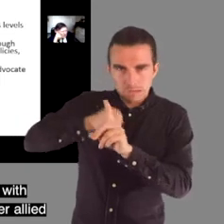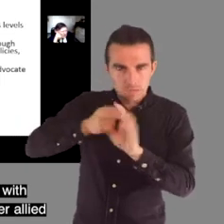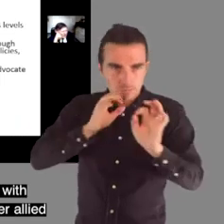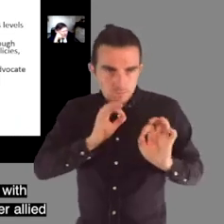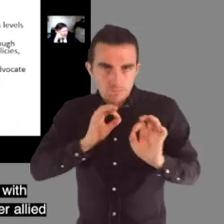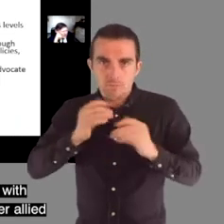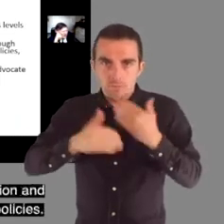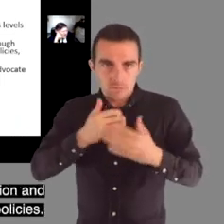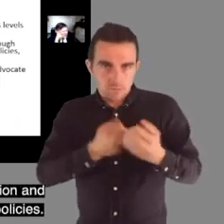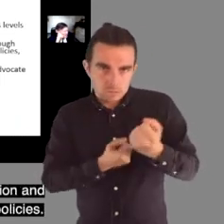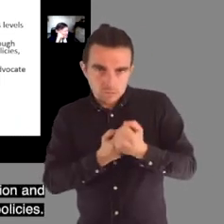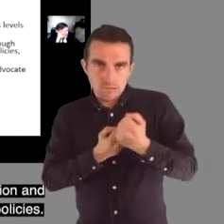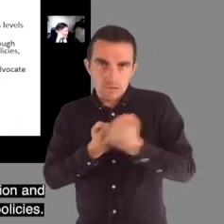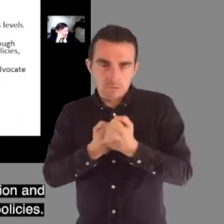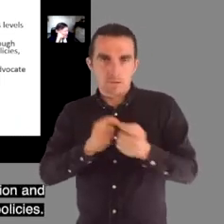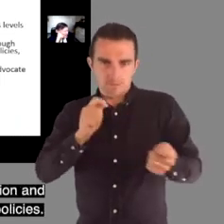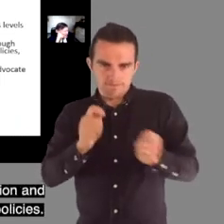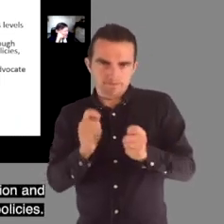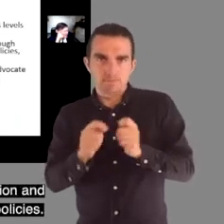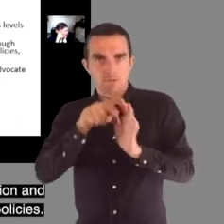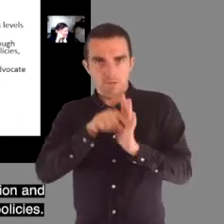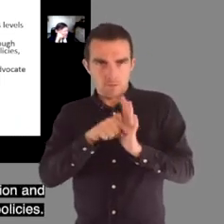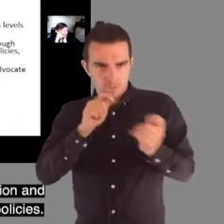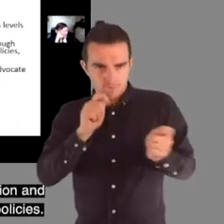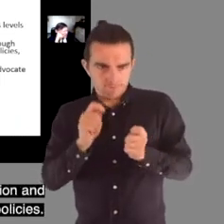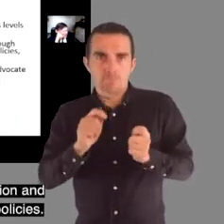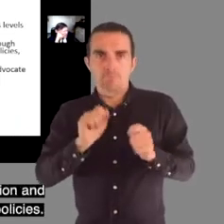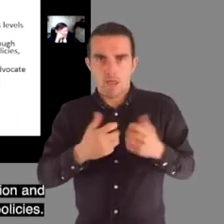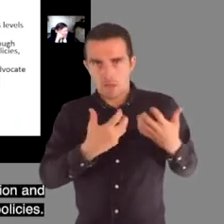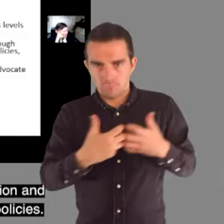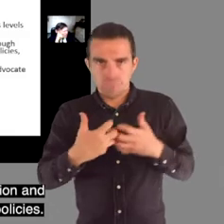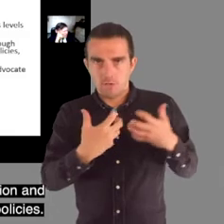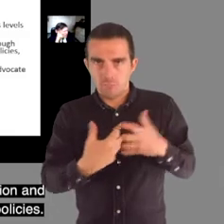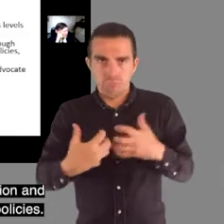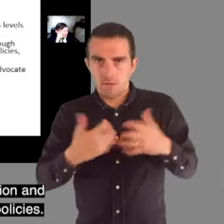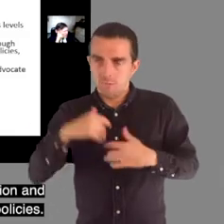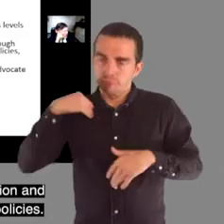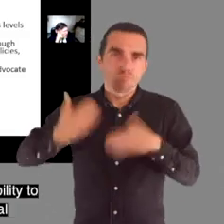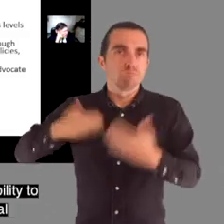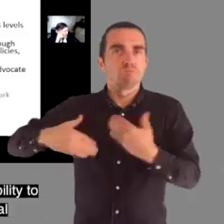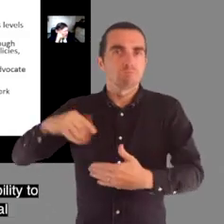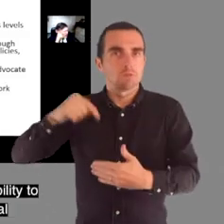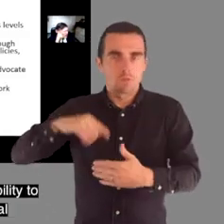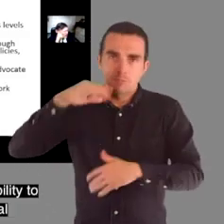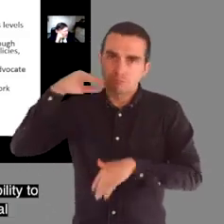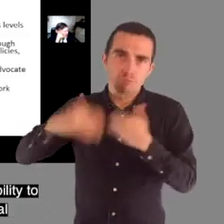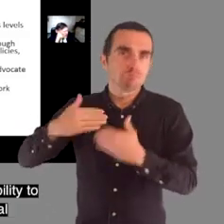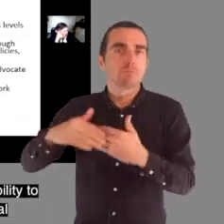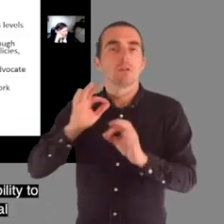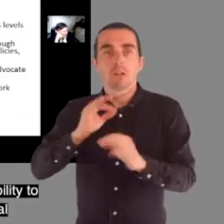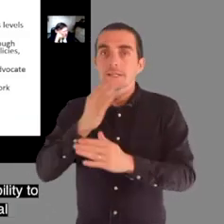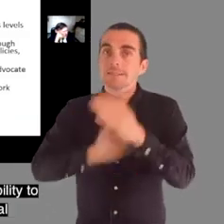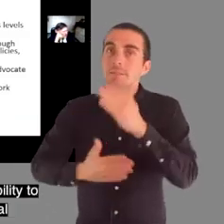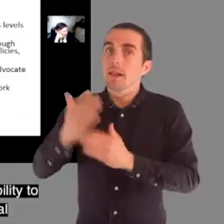cooperate other allied sectors and advocate the adoption and implementation of appropriate policies, to bring